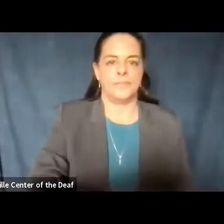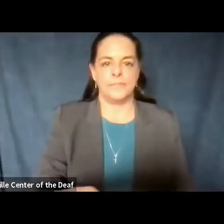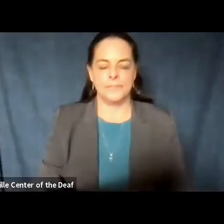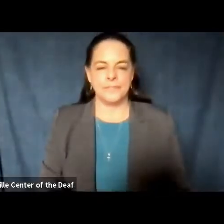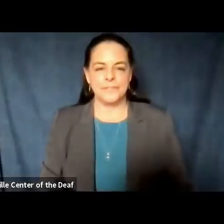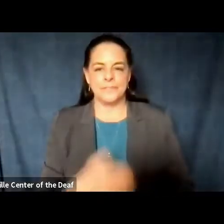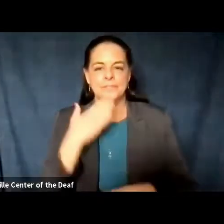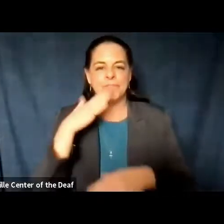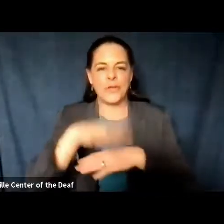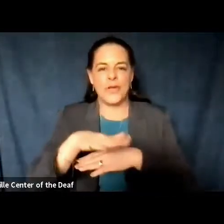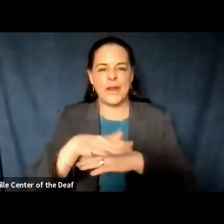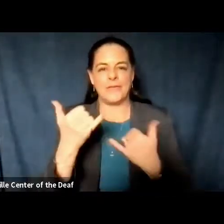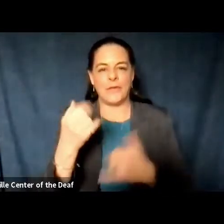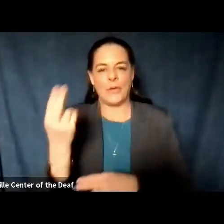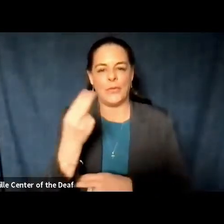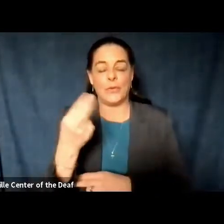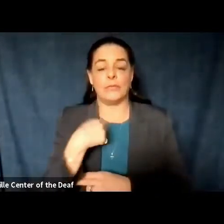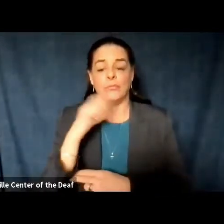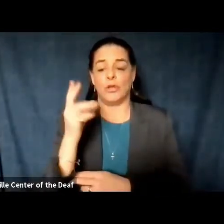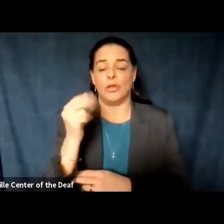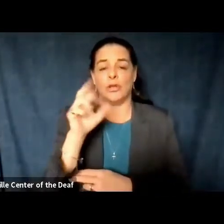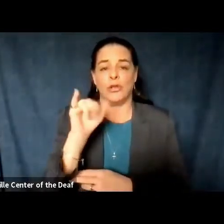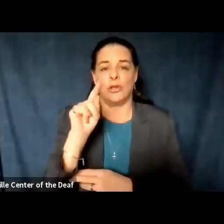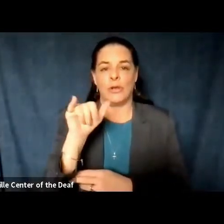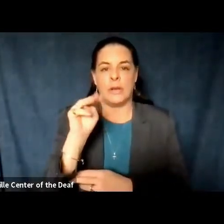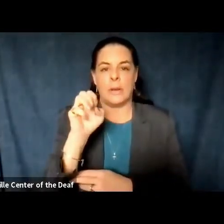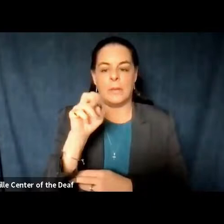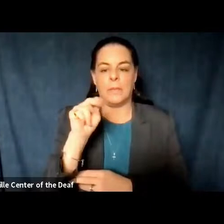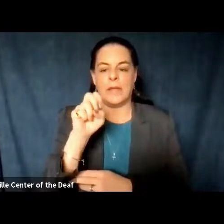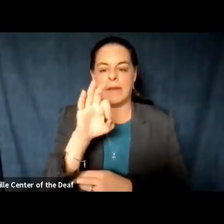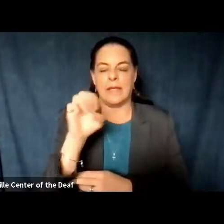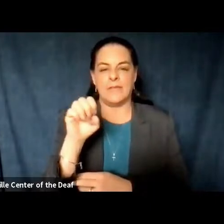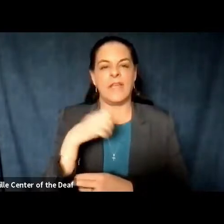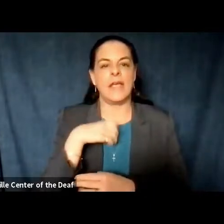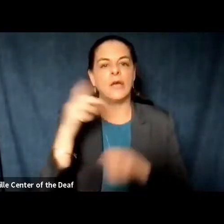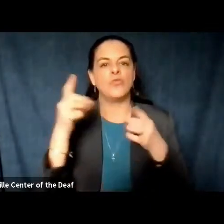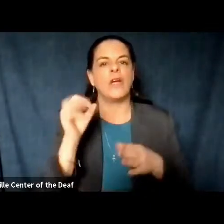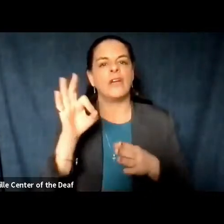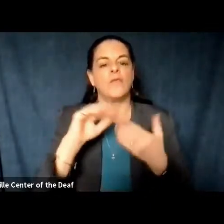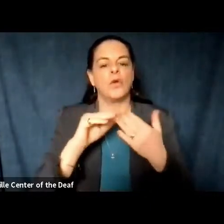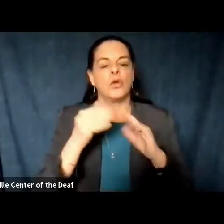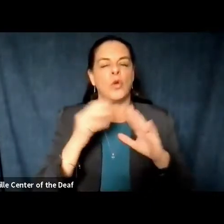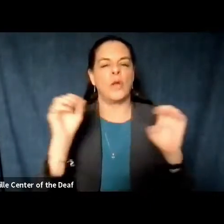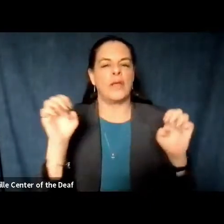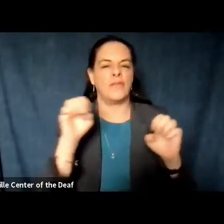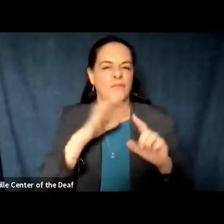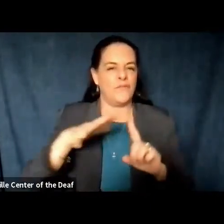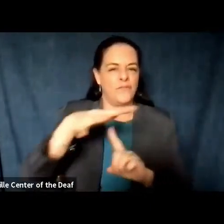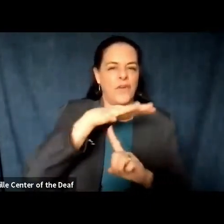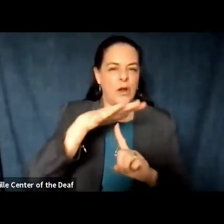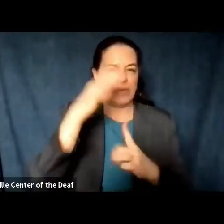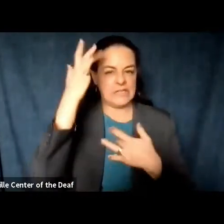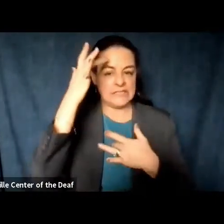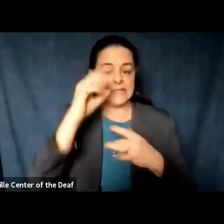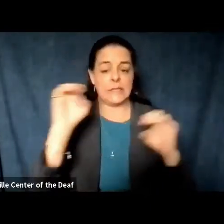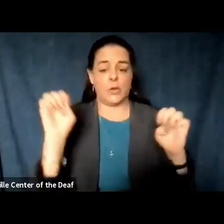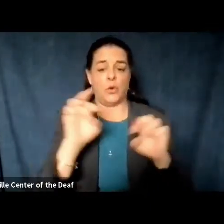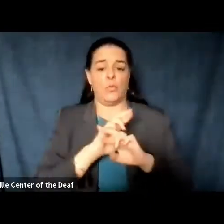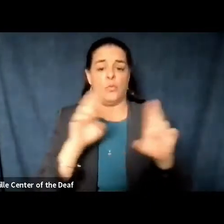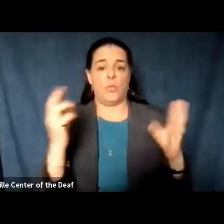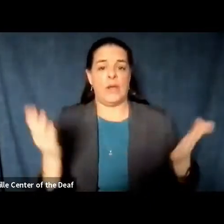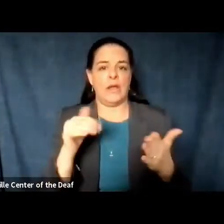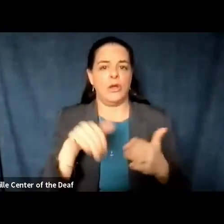Good Thursday afternoon. I'm Charity Menifee, Director of Communicable and Environmental Disease and Emergency Preparedness here at Knox County Health